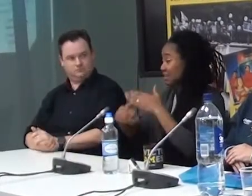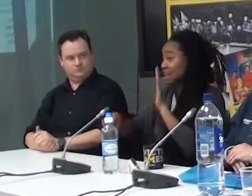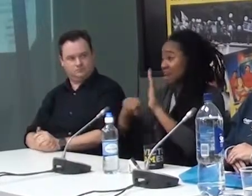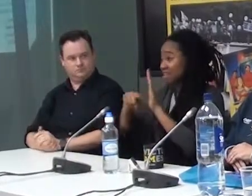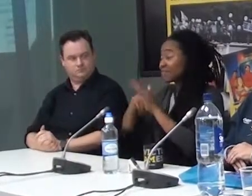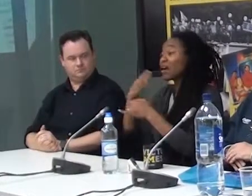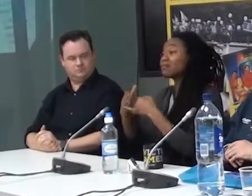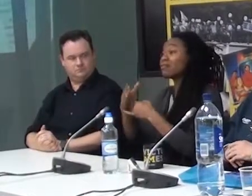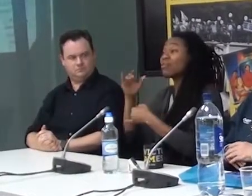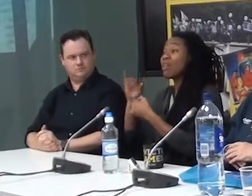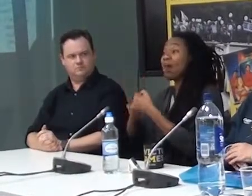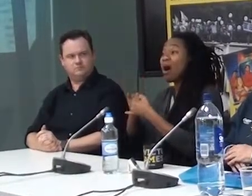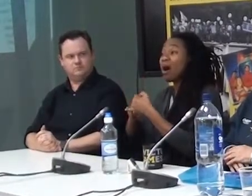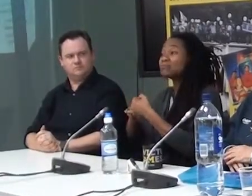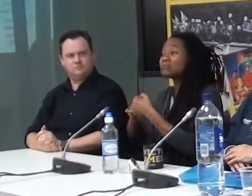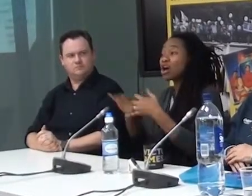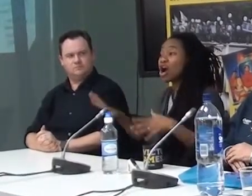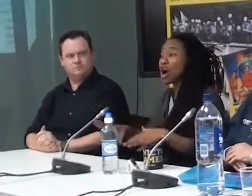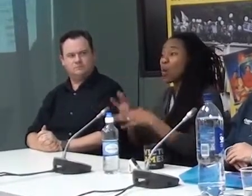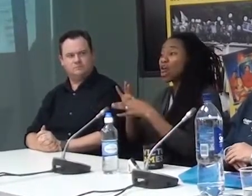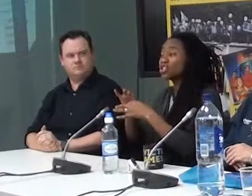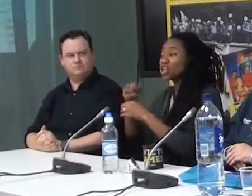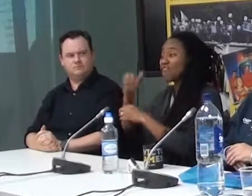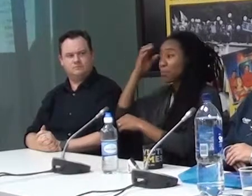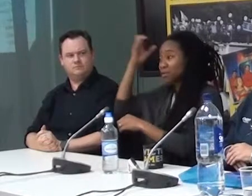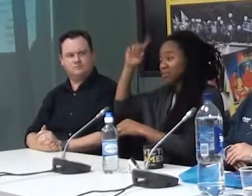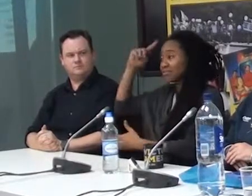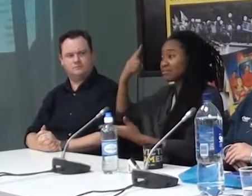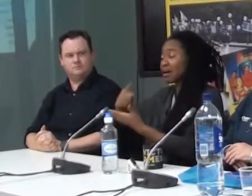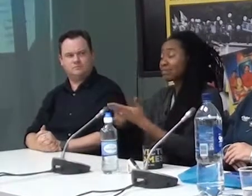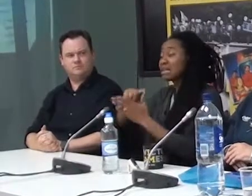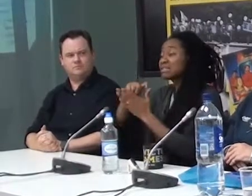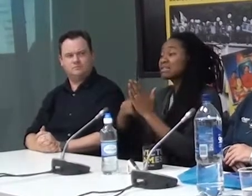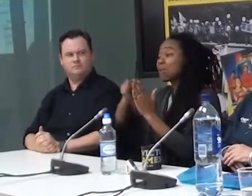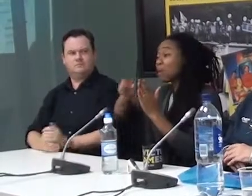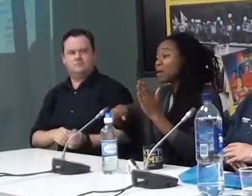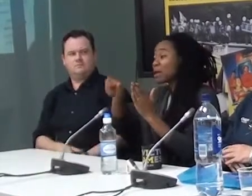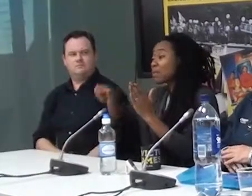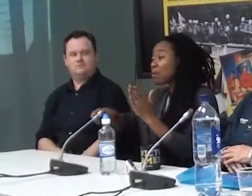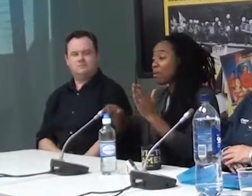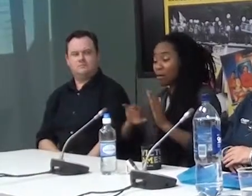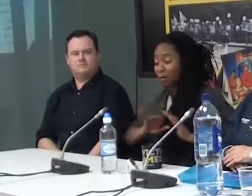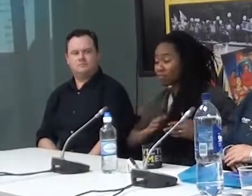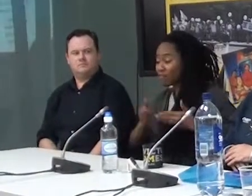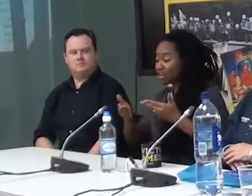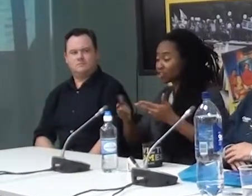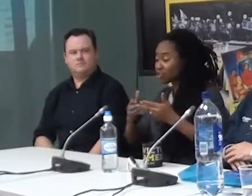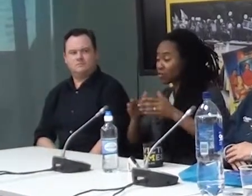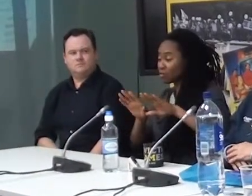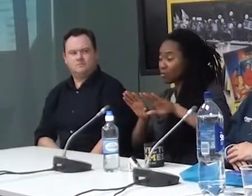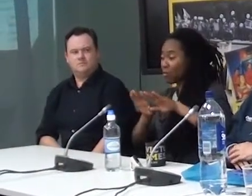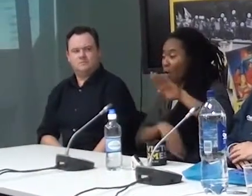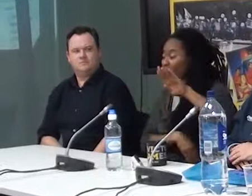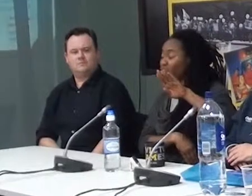government and the coalition government began to dismantle disabled people's provision. the extra